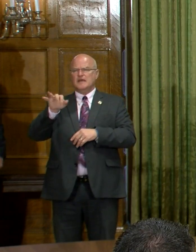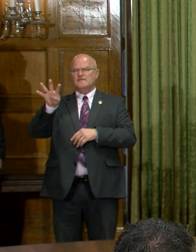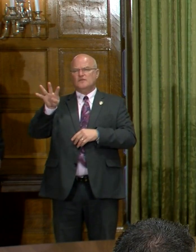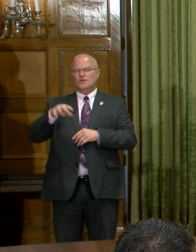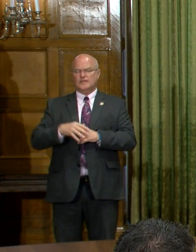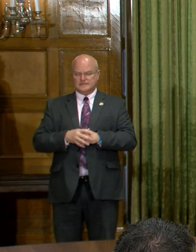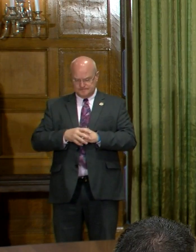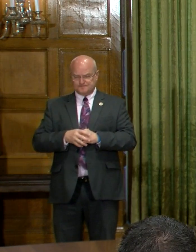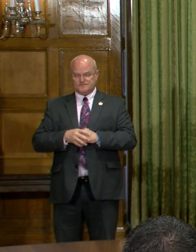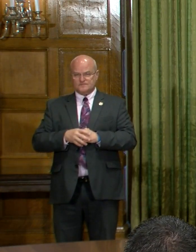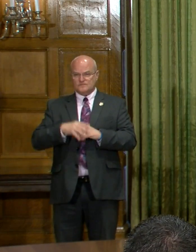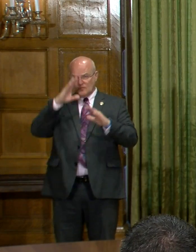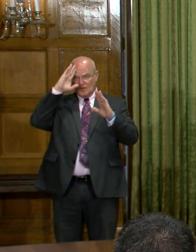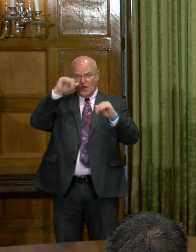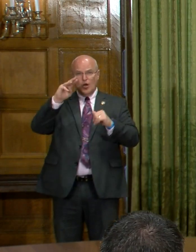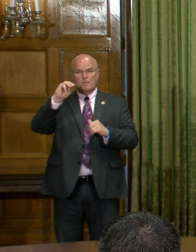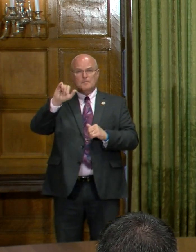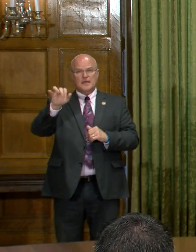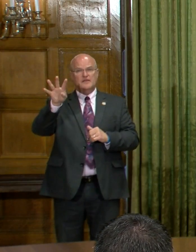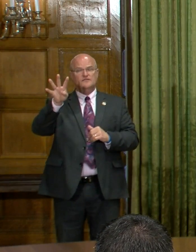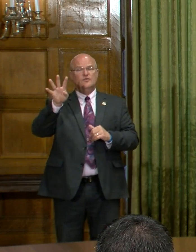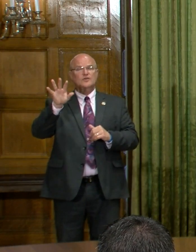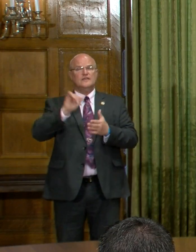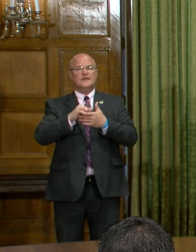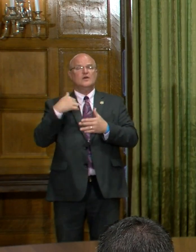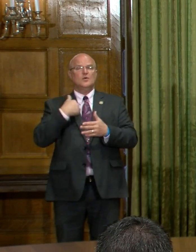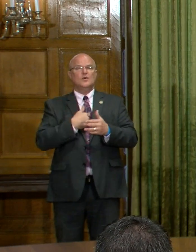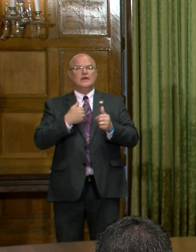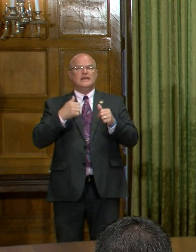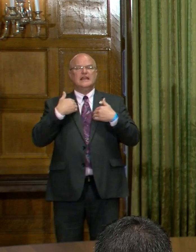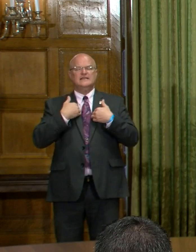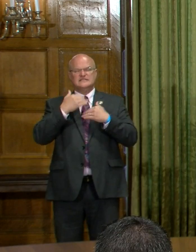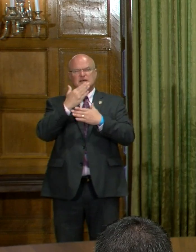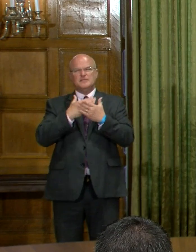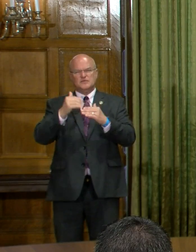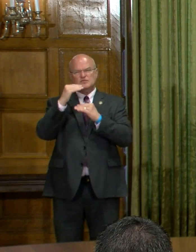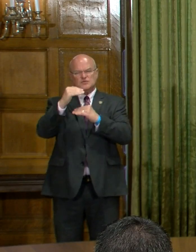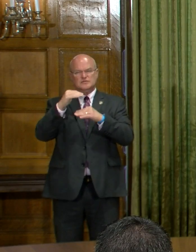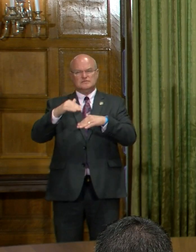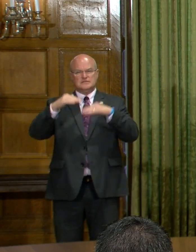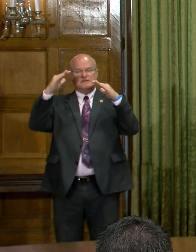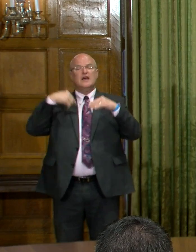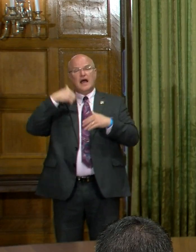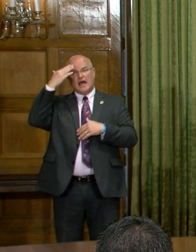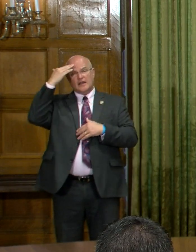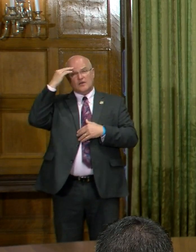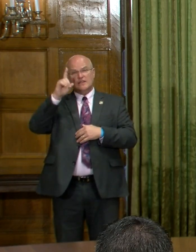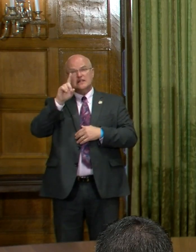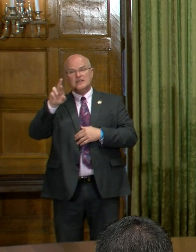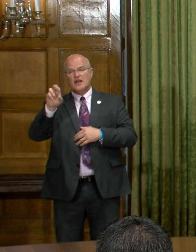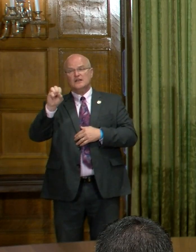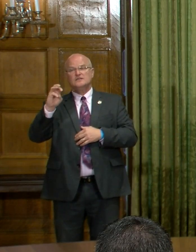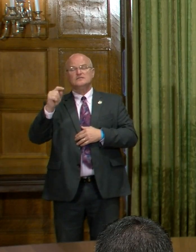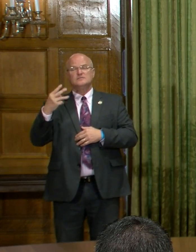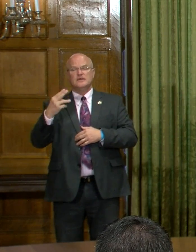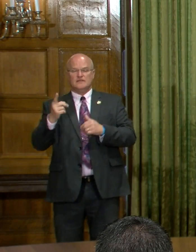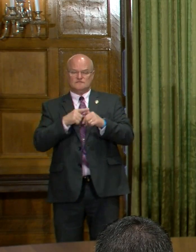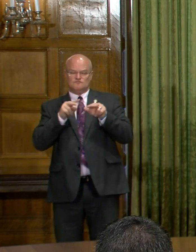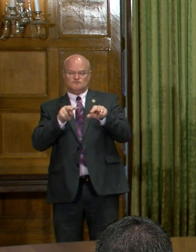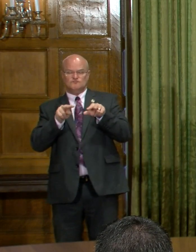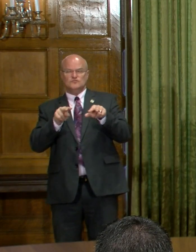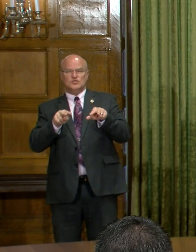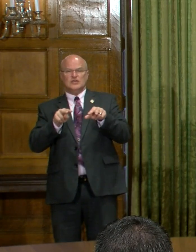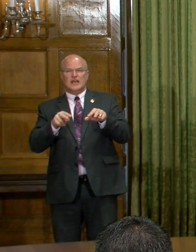Well, we hope on May the 4th to be able to lift some restrictions. I know that Dr. Smith and his team are first looking